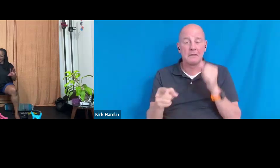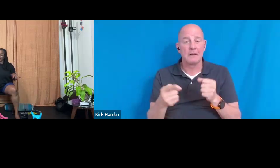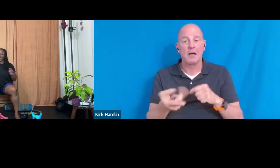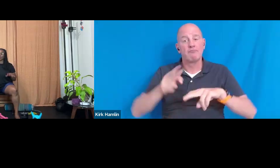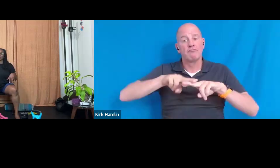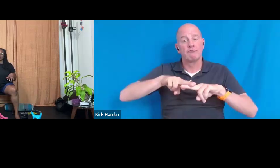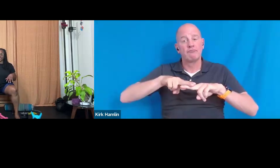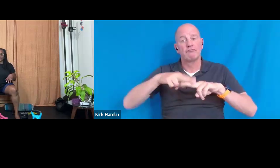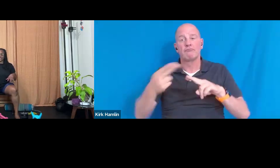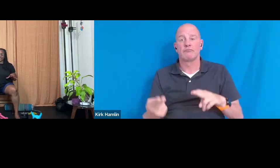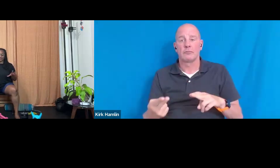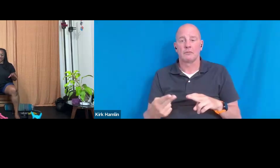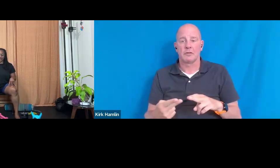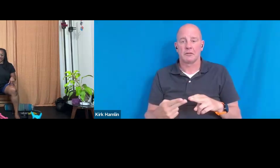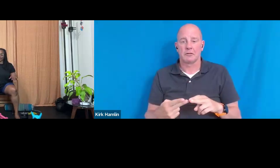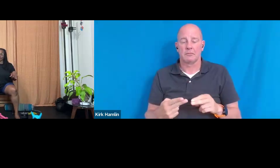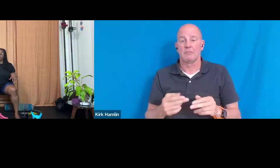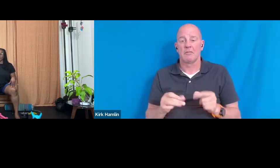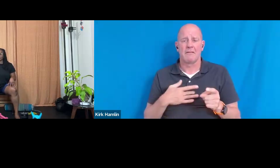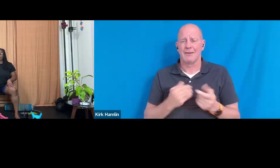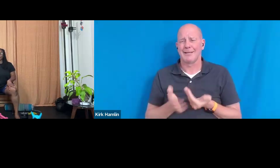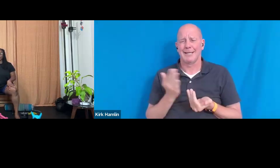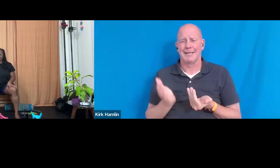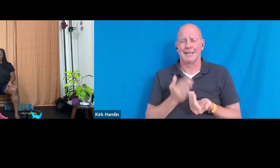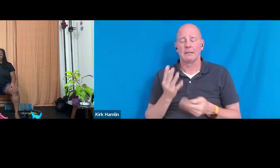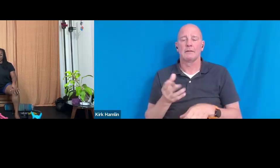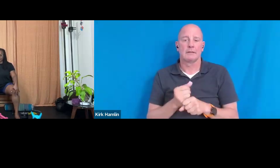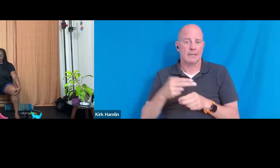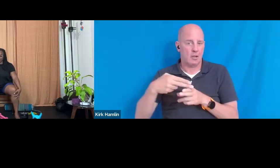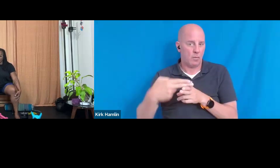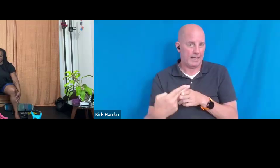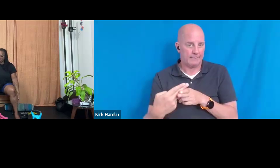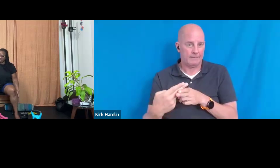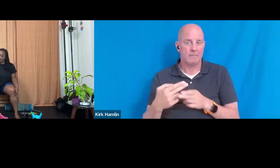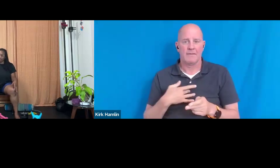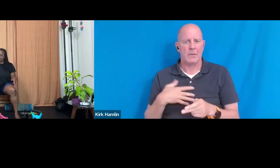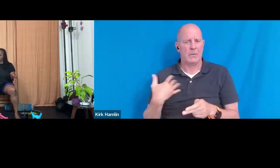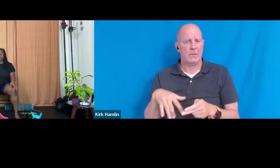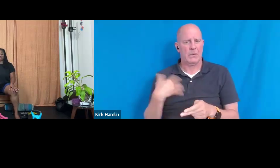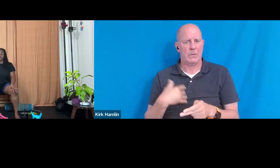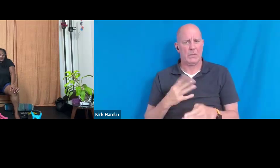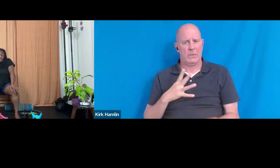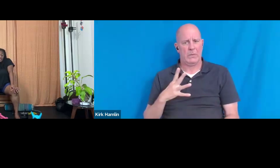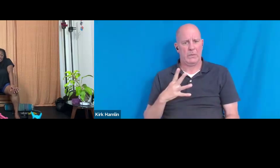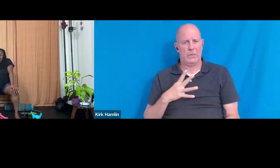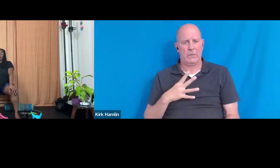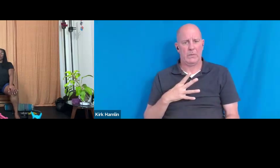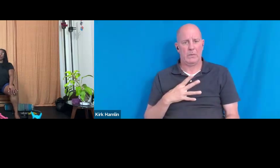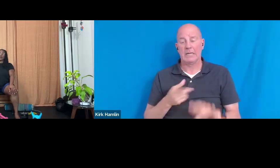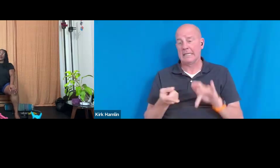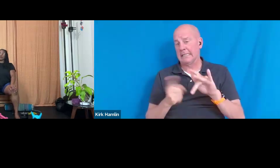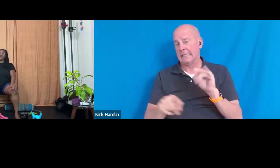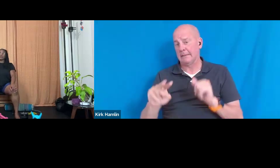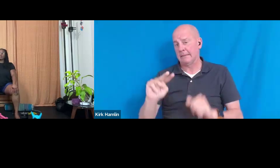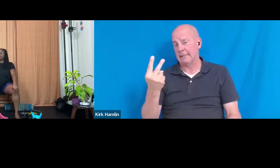down. If you felt like that was too easy, get your handheld weights. Felt like that was kind of hard, you can skip the second set.